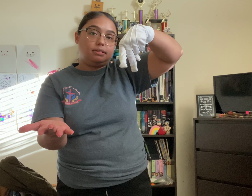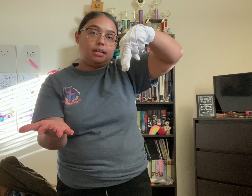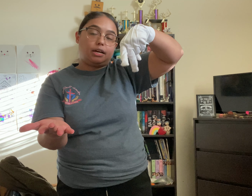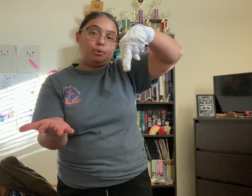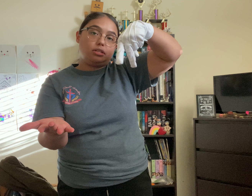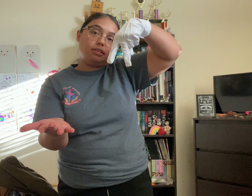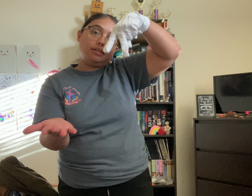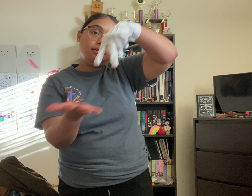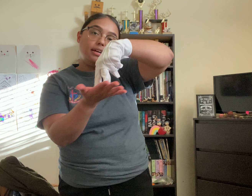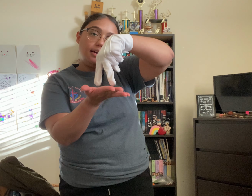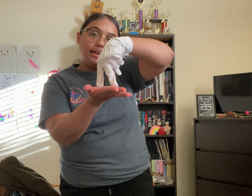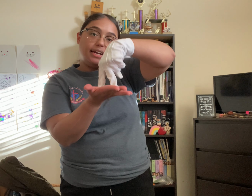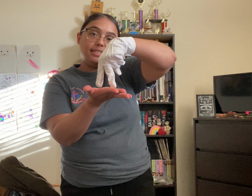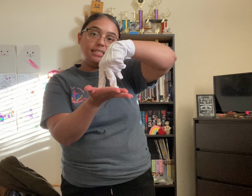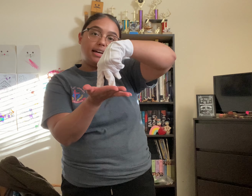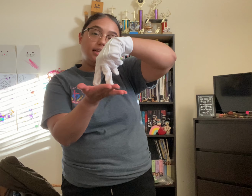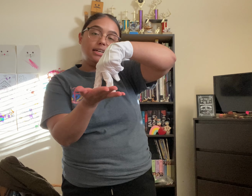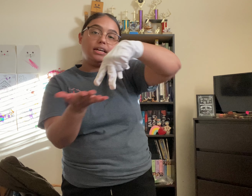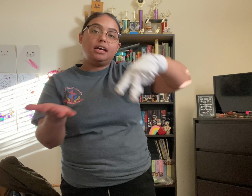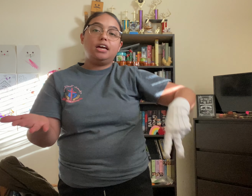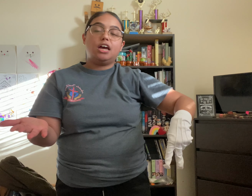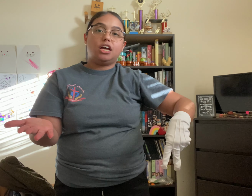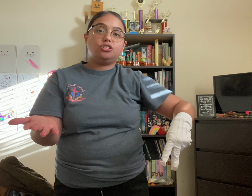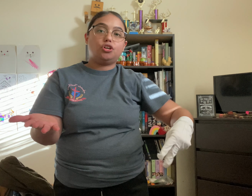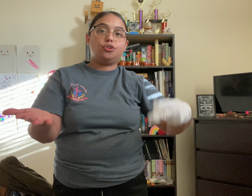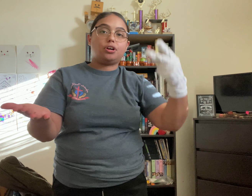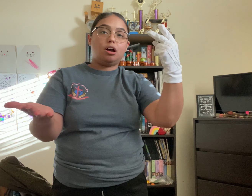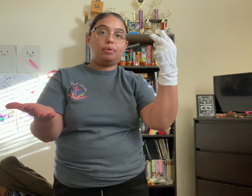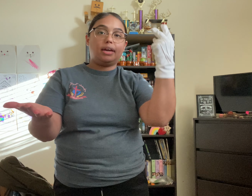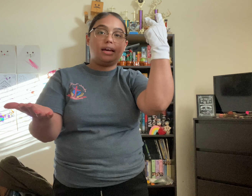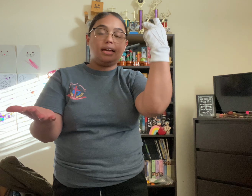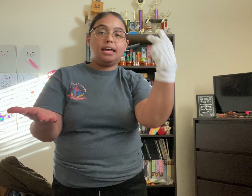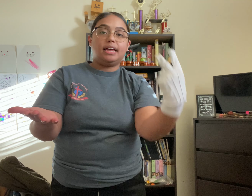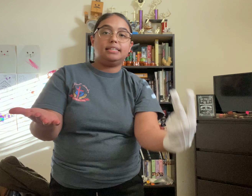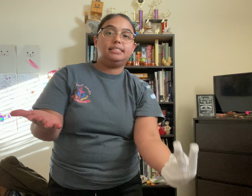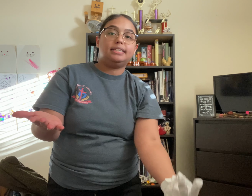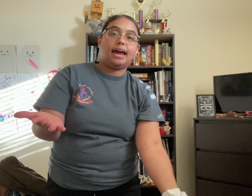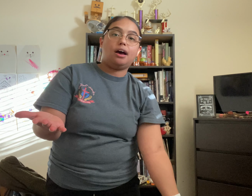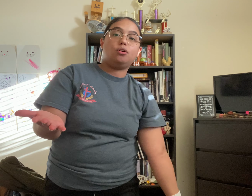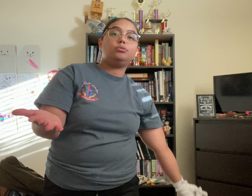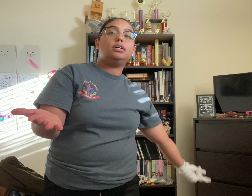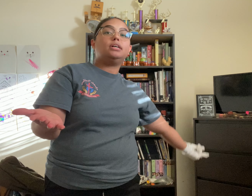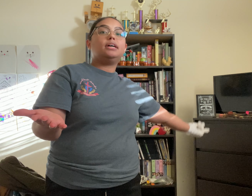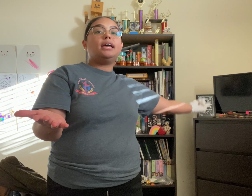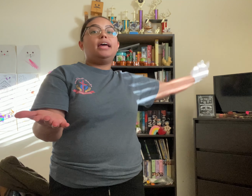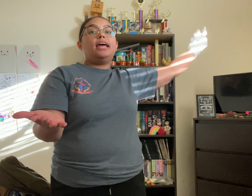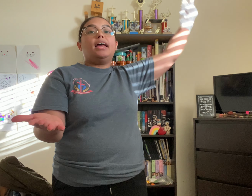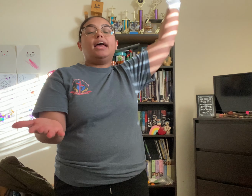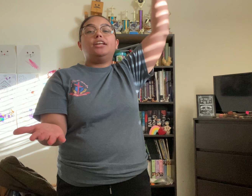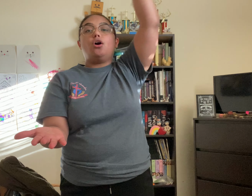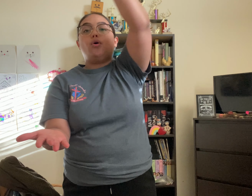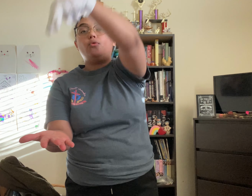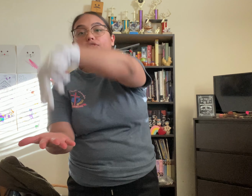a person is standing. And so you're coming down and over.